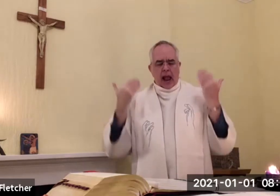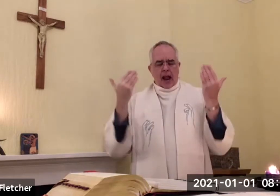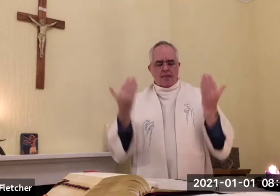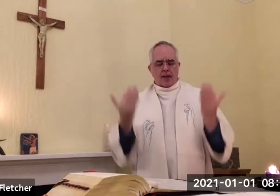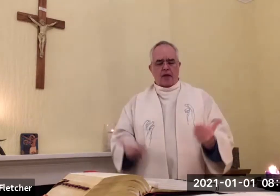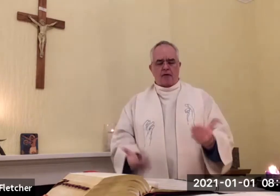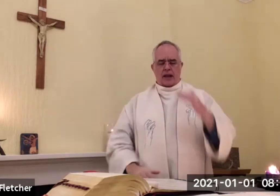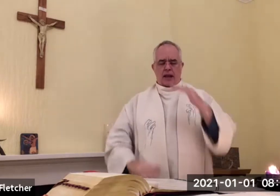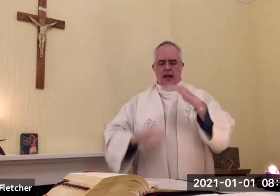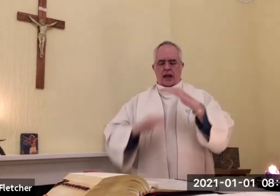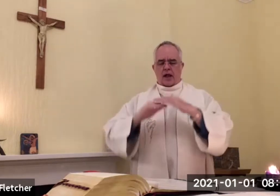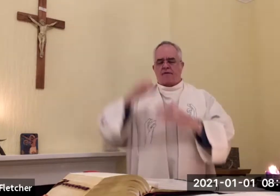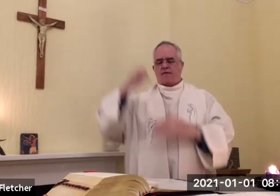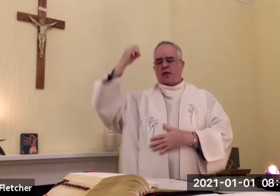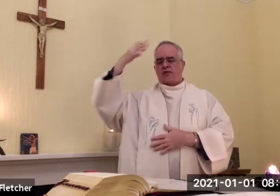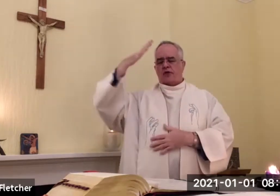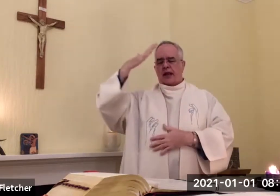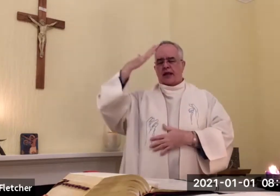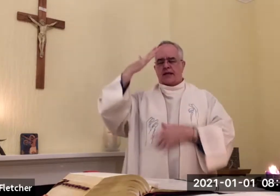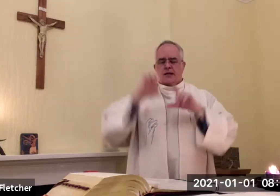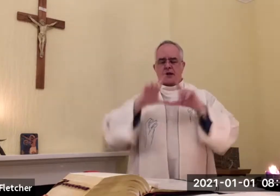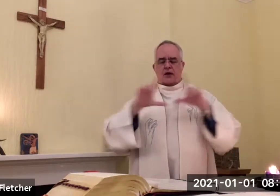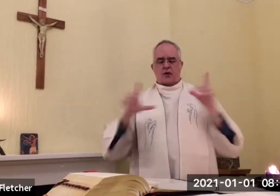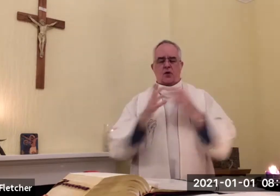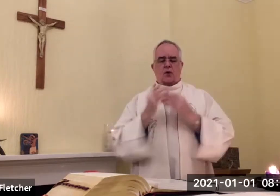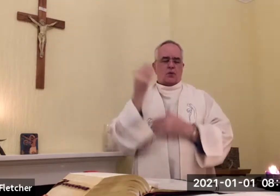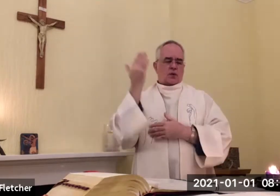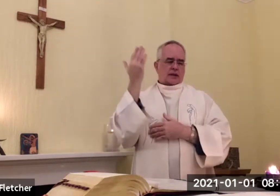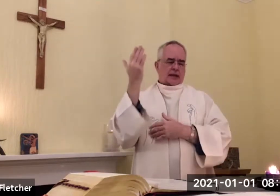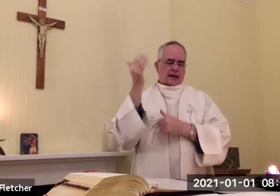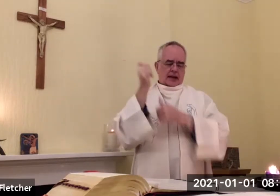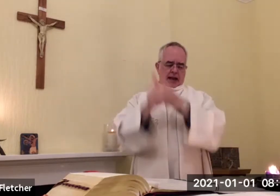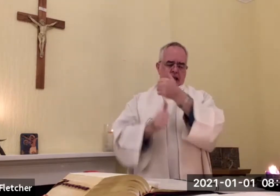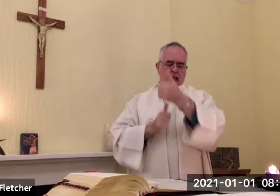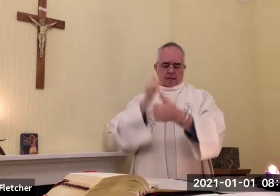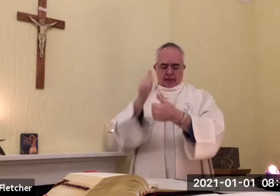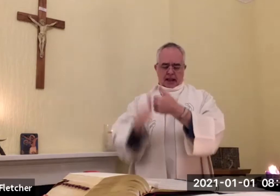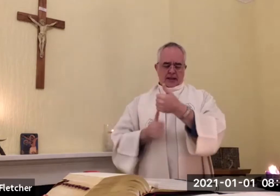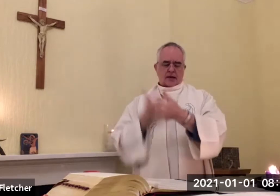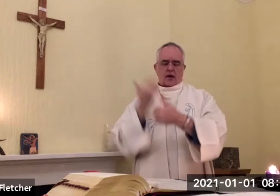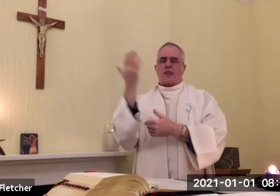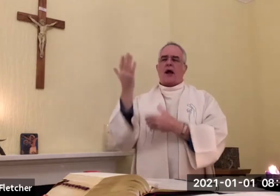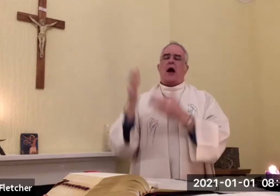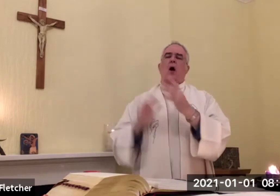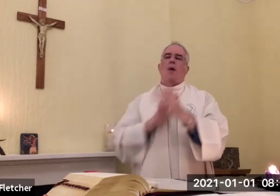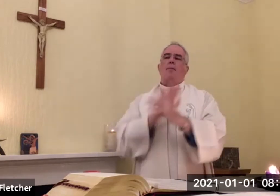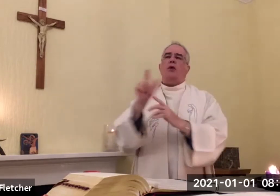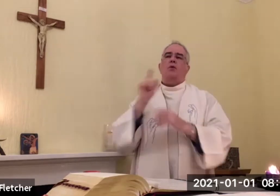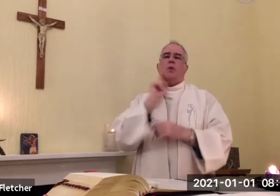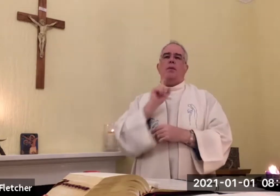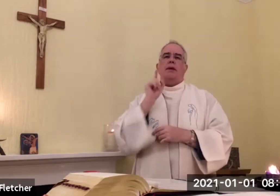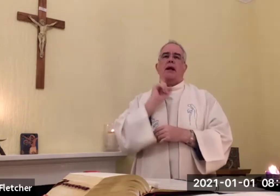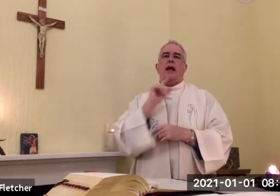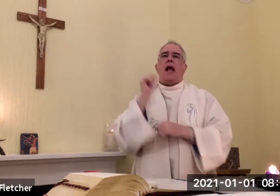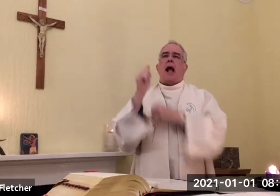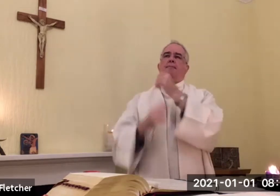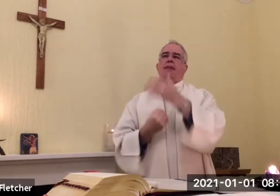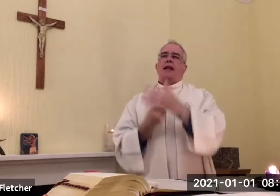Hail Mary, full of grace, the Lord is with thee. Blessed art thou among women. Blessed